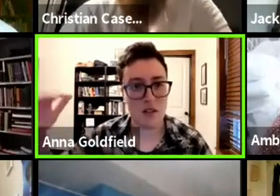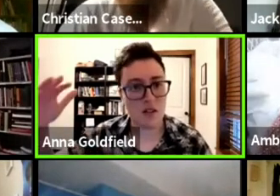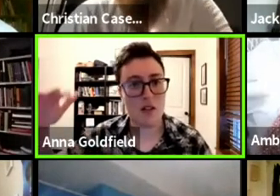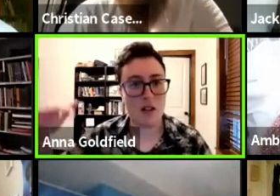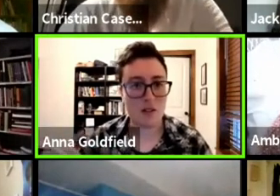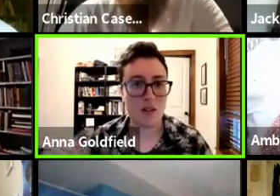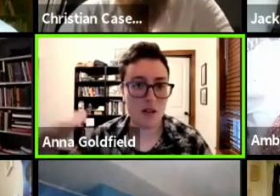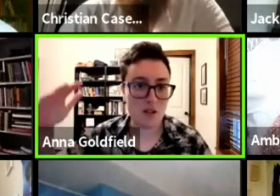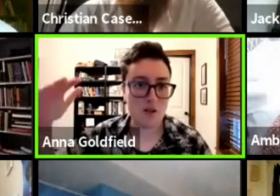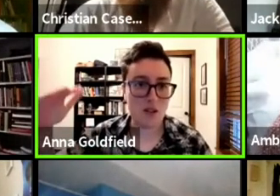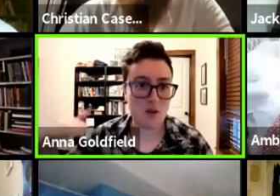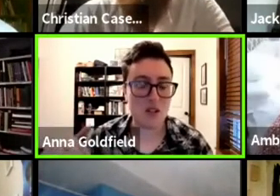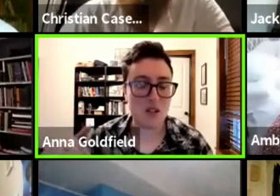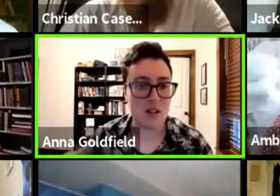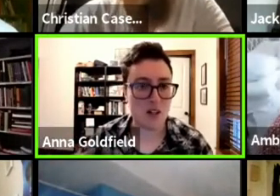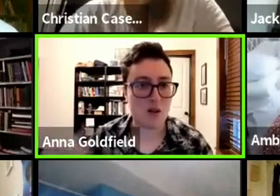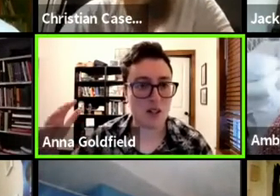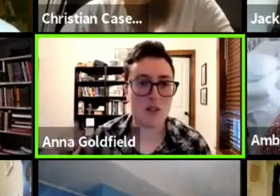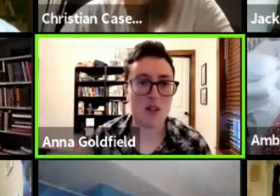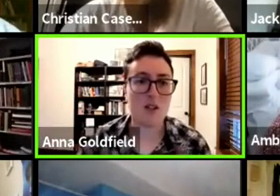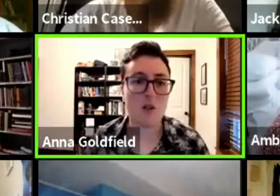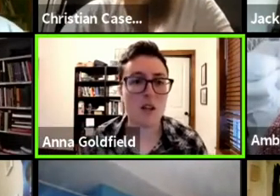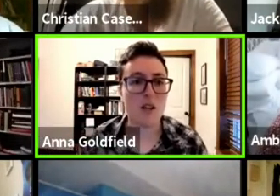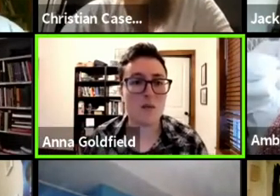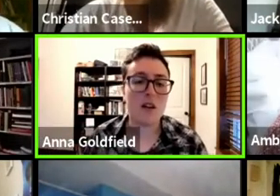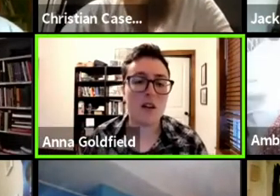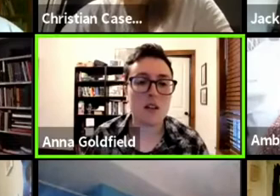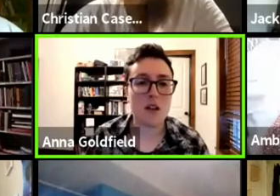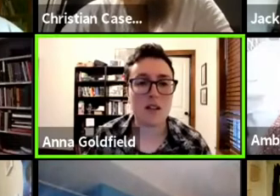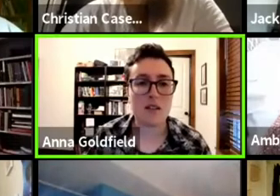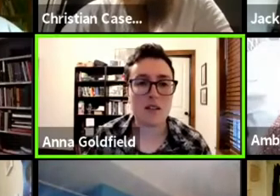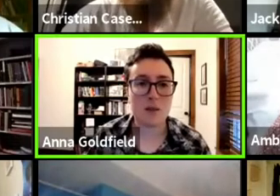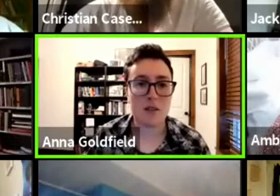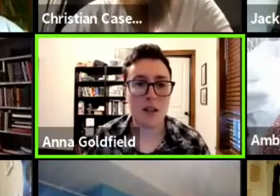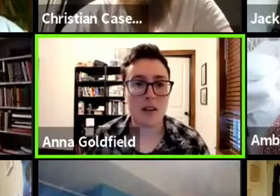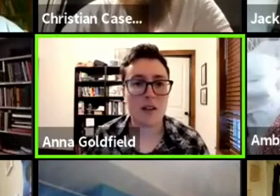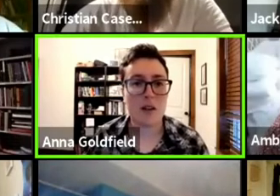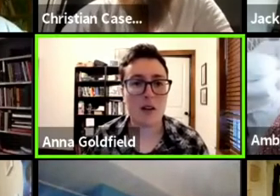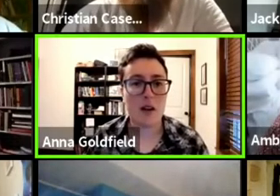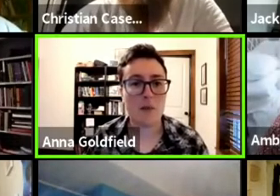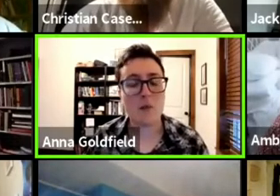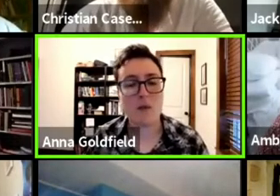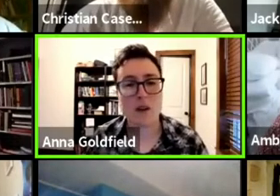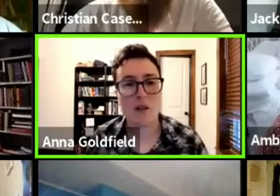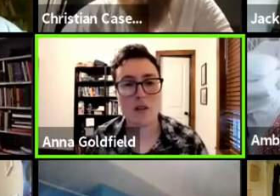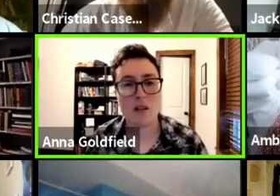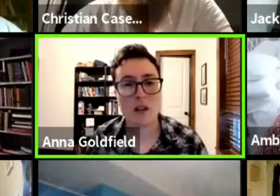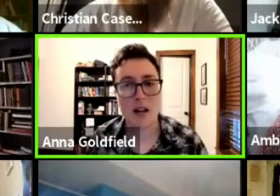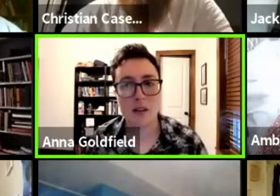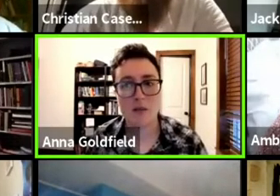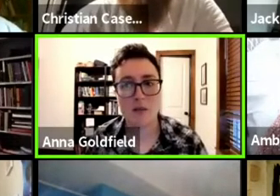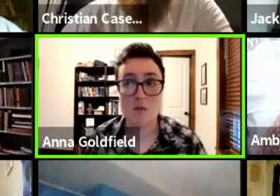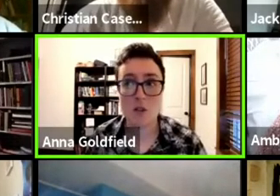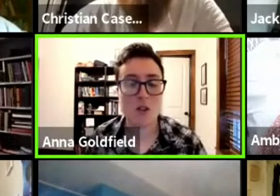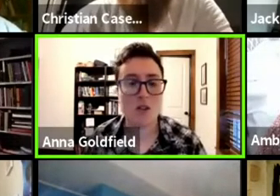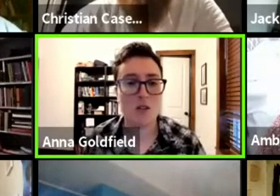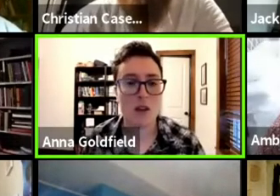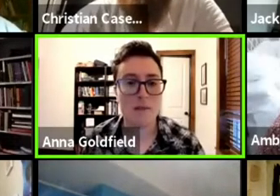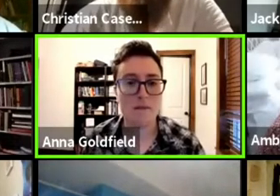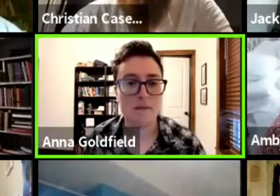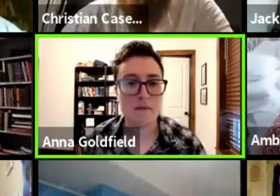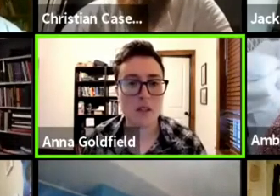here's the episodes that we've done that are relevant. So something along a similar vein, we found has had